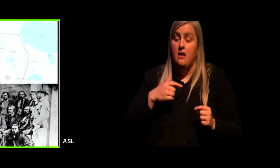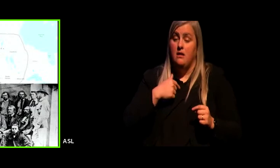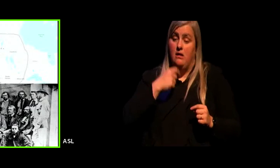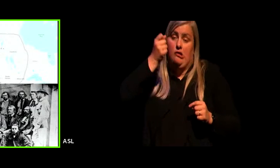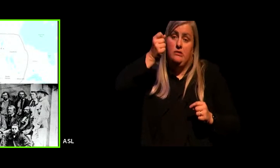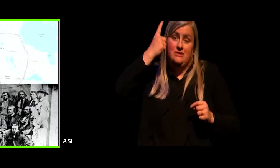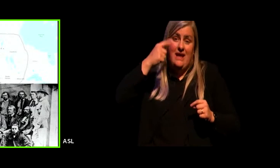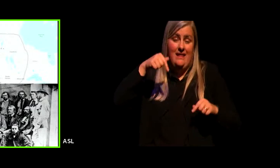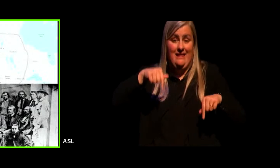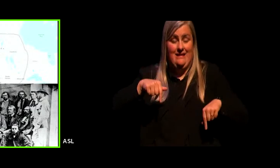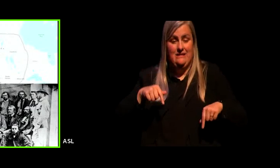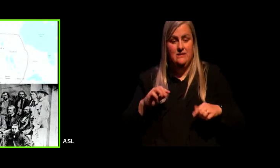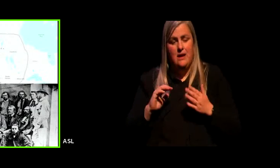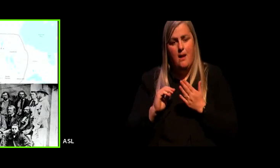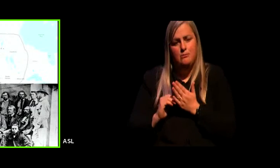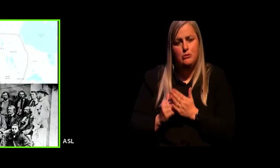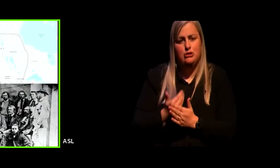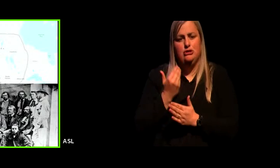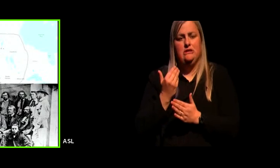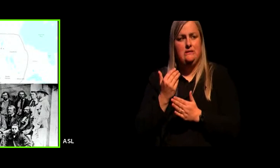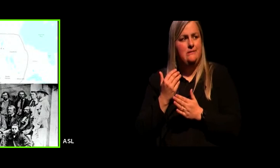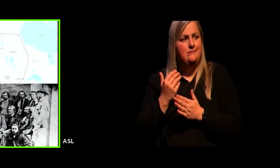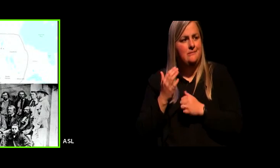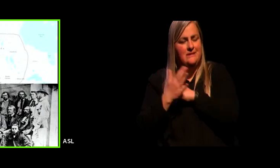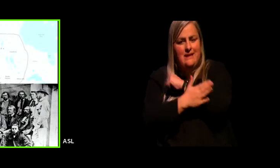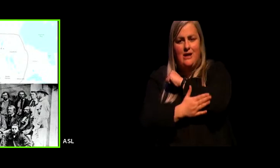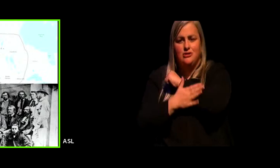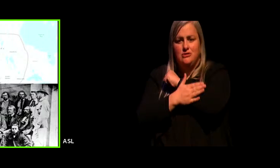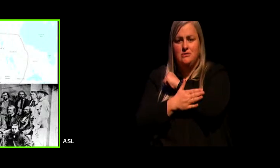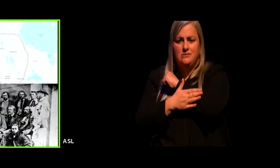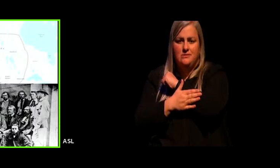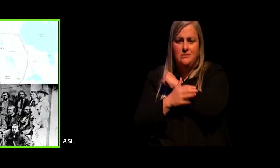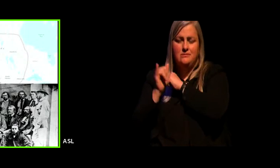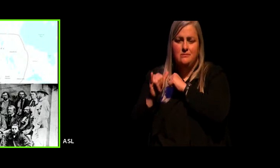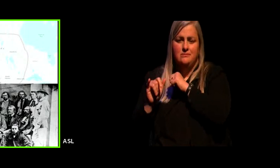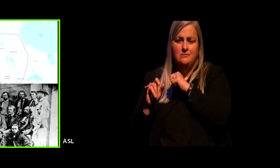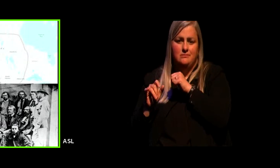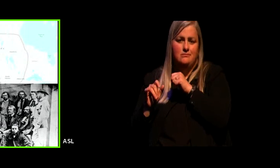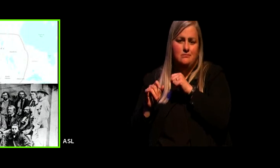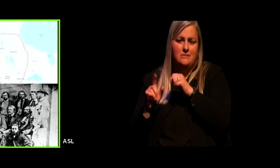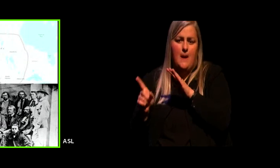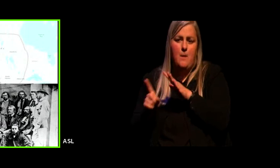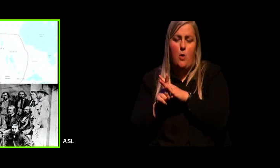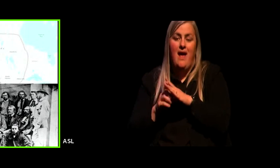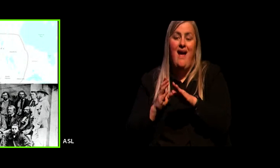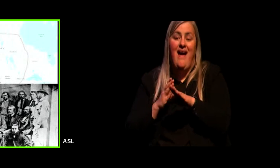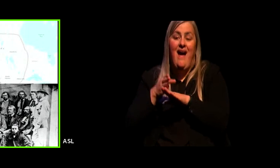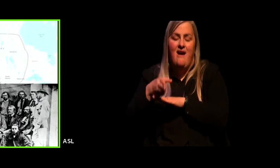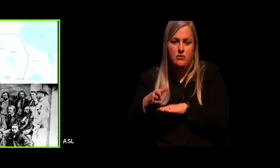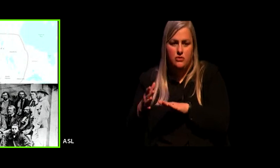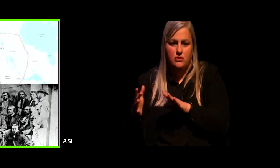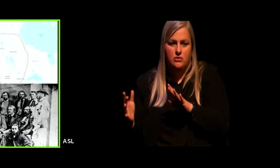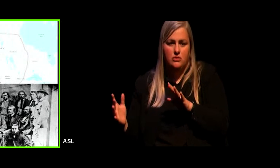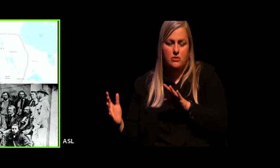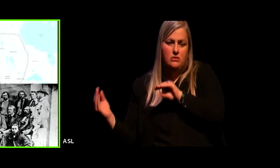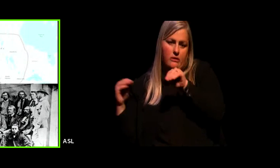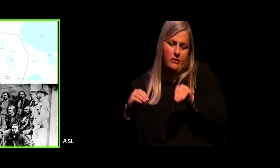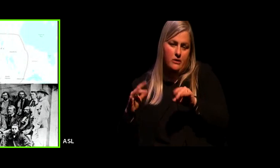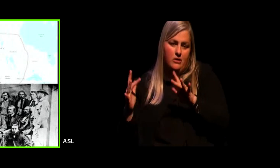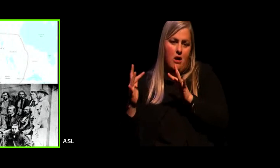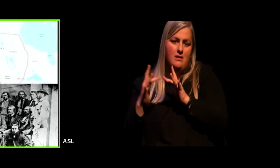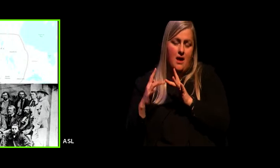this emergent nation, that did come out after contact, but we are a distinct people. We are a nation. We